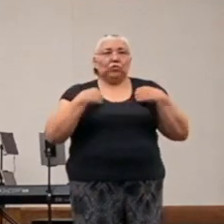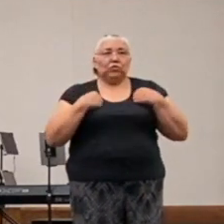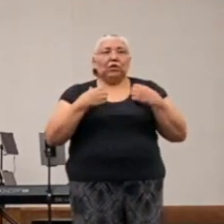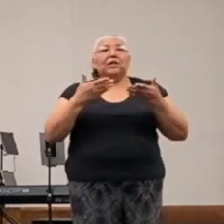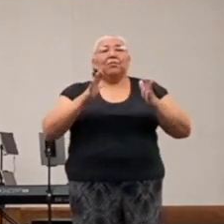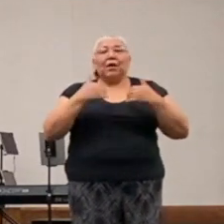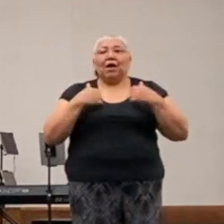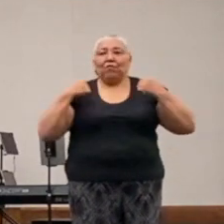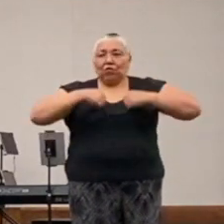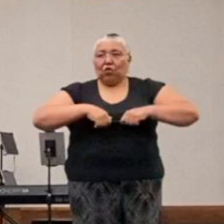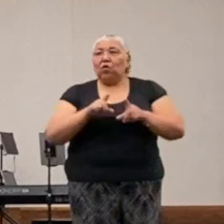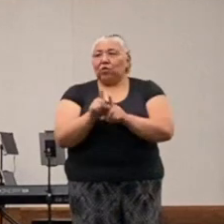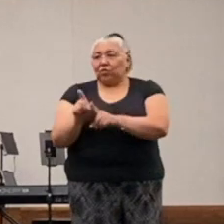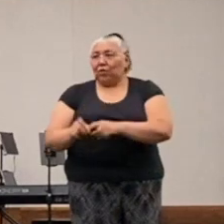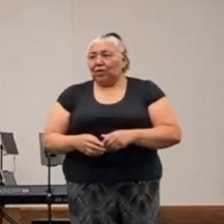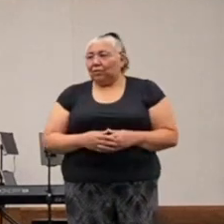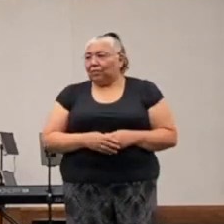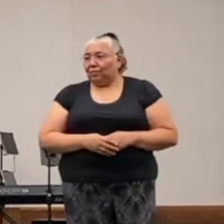coat as well.